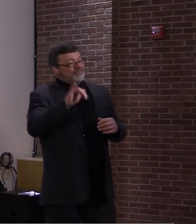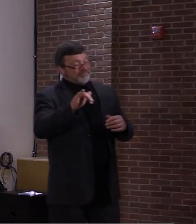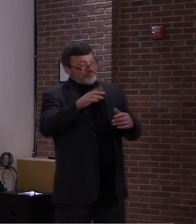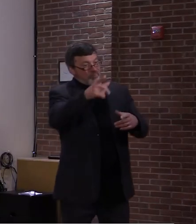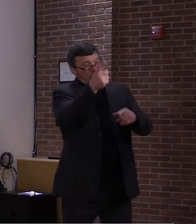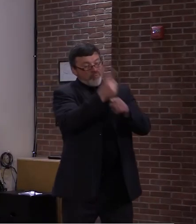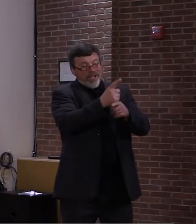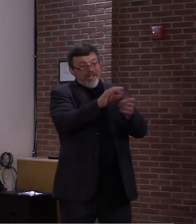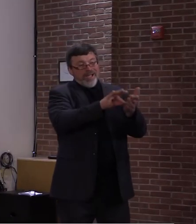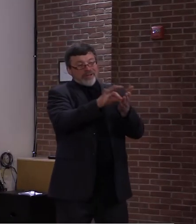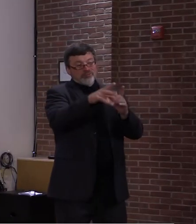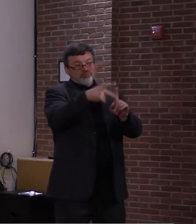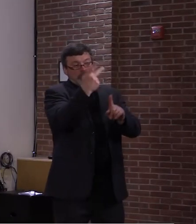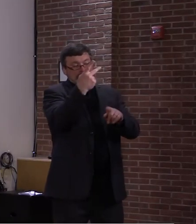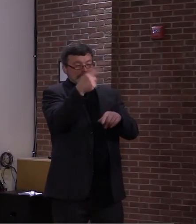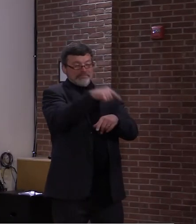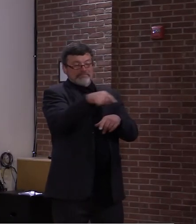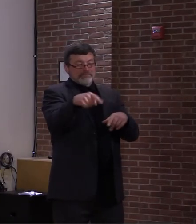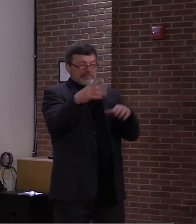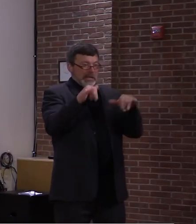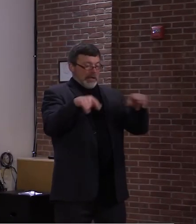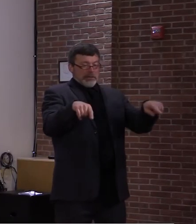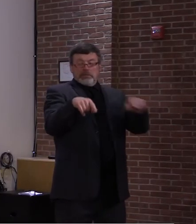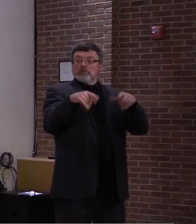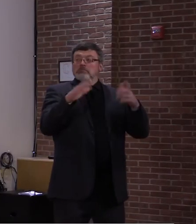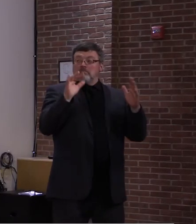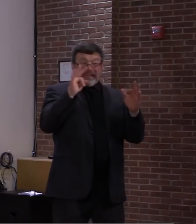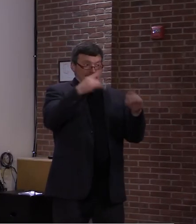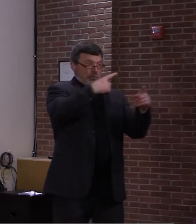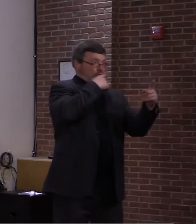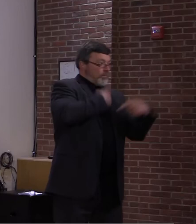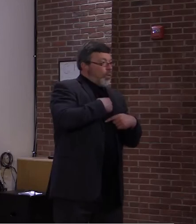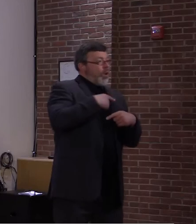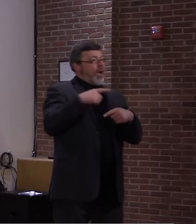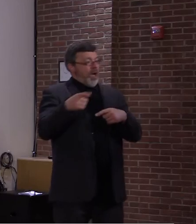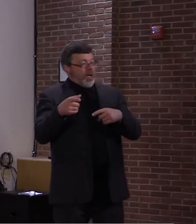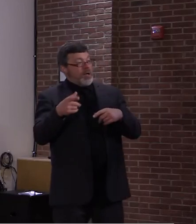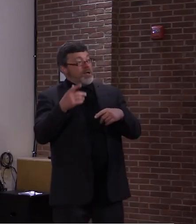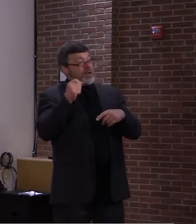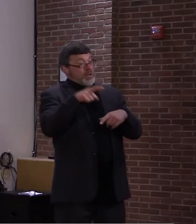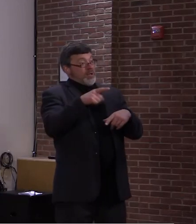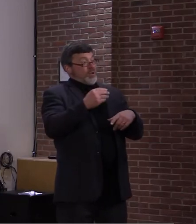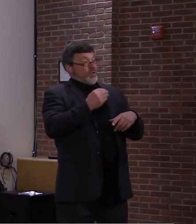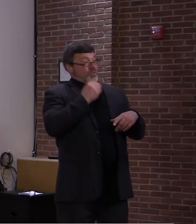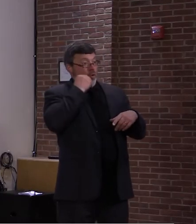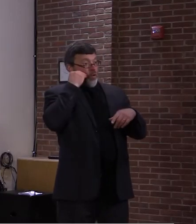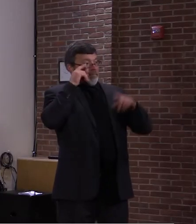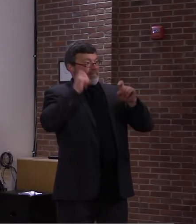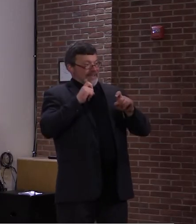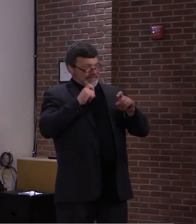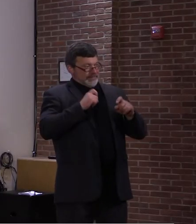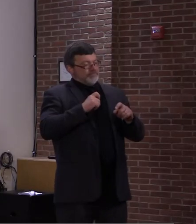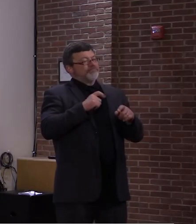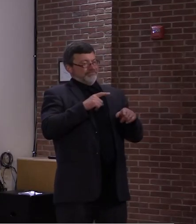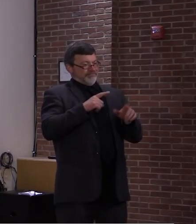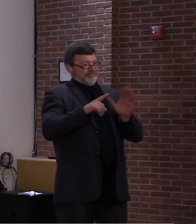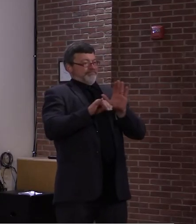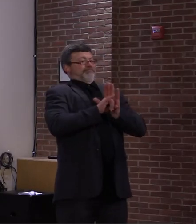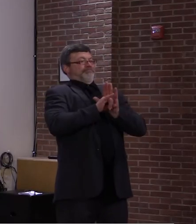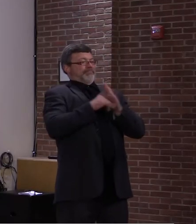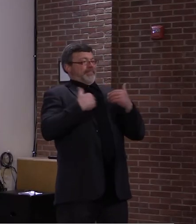tests. And that would be the positive result because it's an accurate result at a time